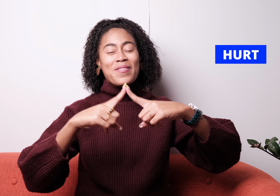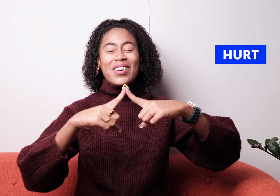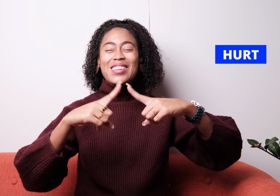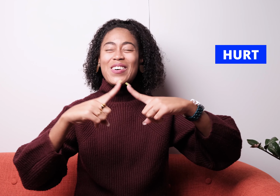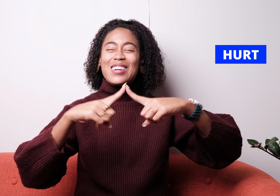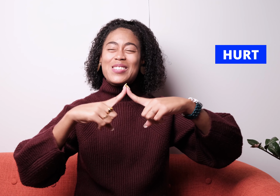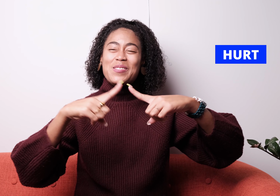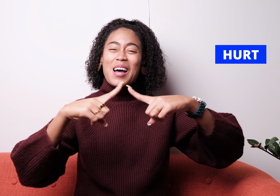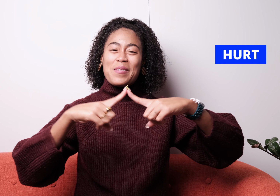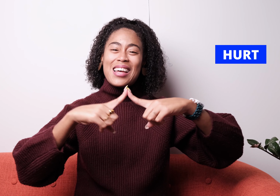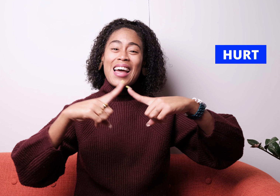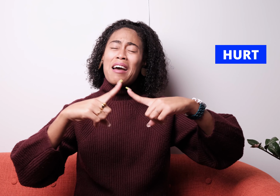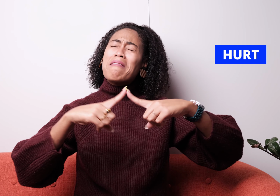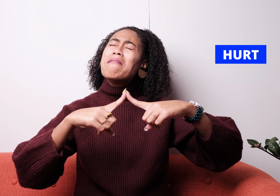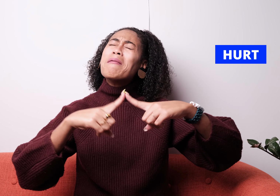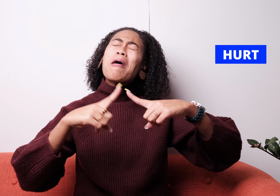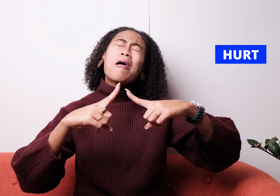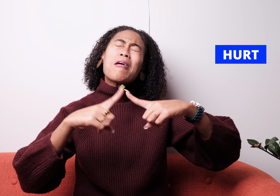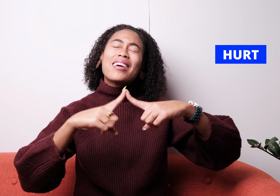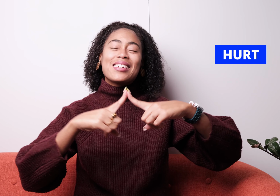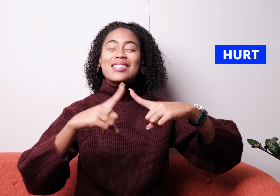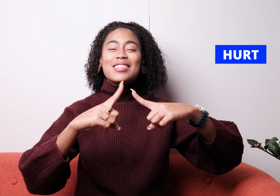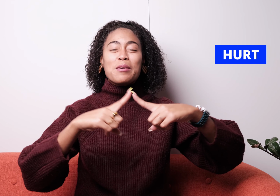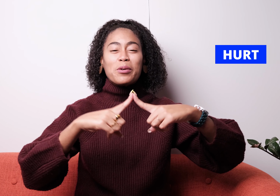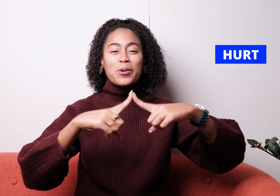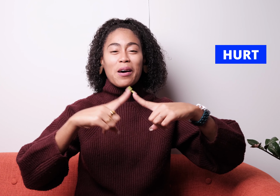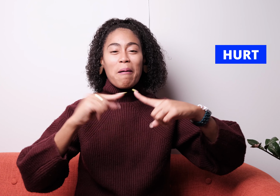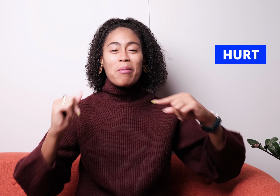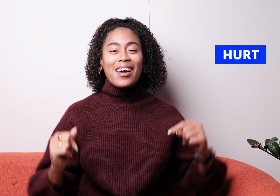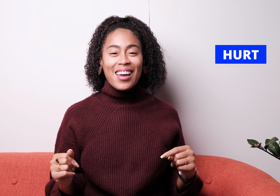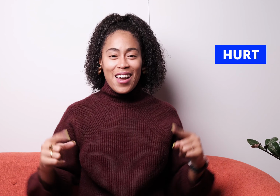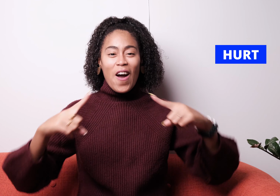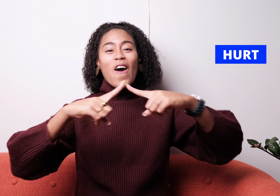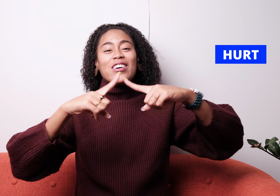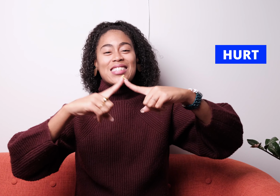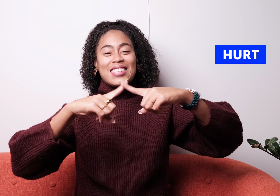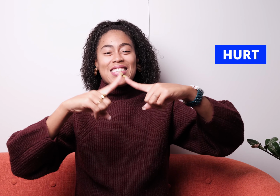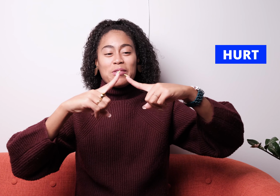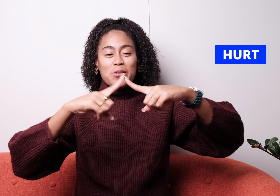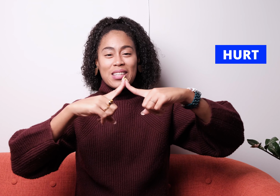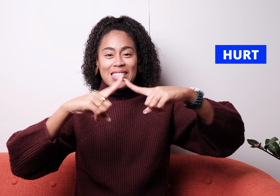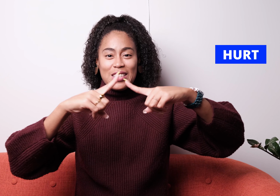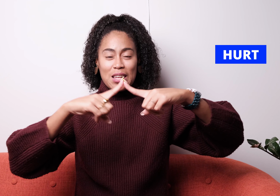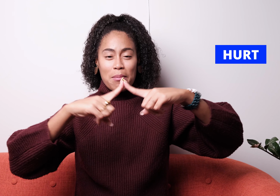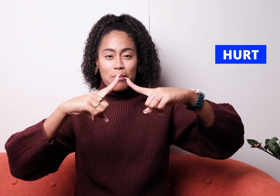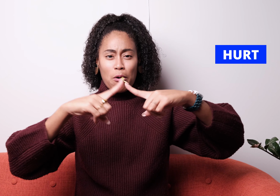be a little extra sometimes. Oh, hurt. It's just a simple little cut, but hurt. This is what you want to teach them. Both